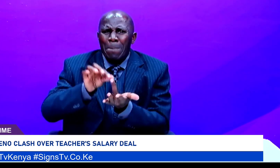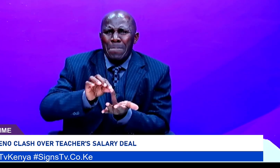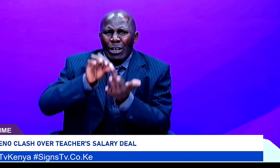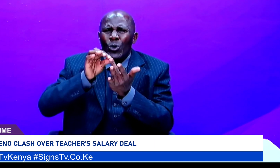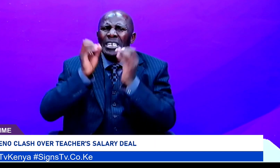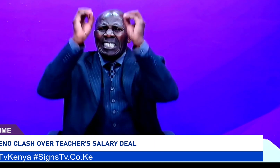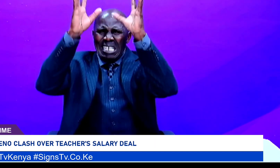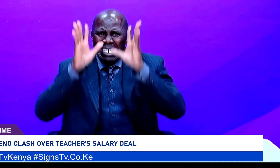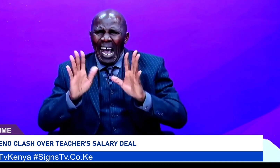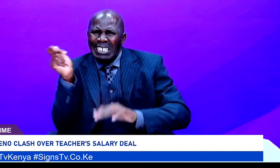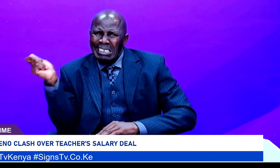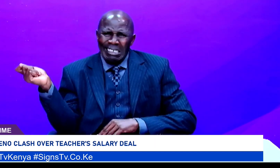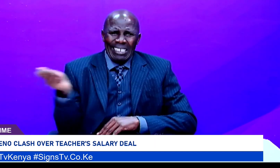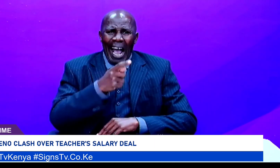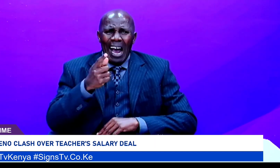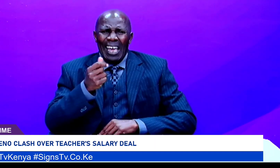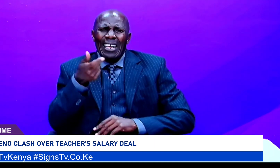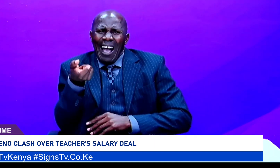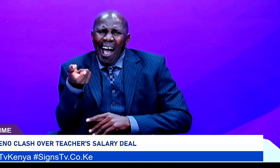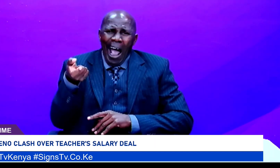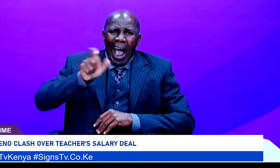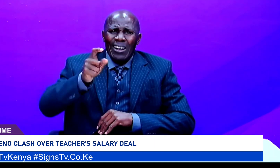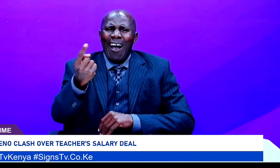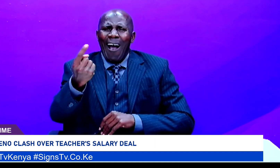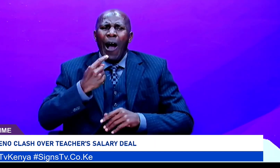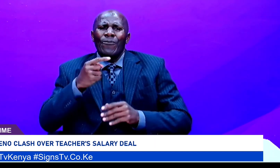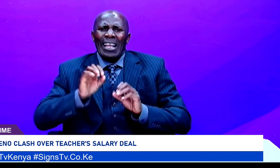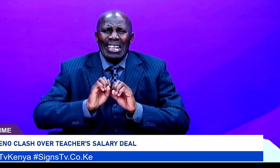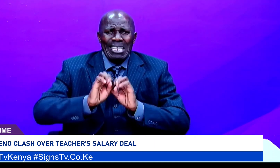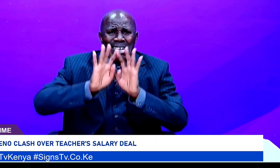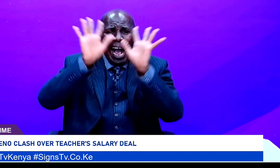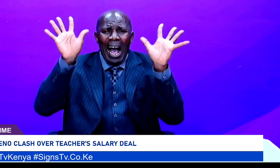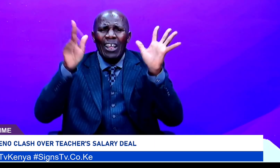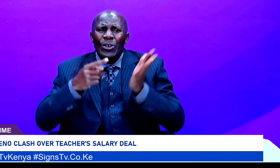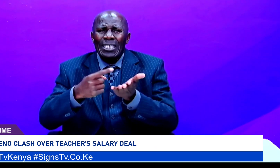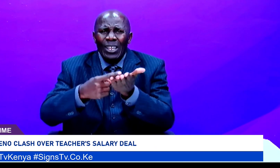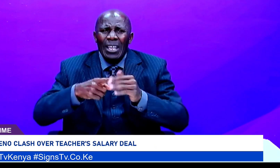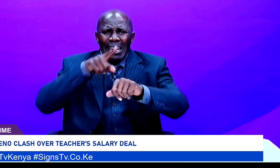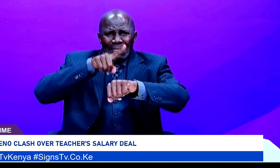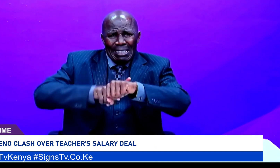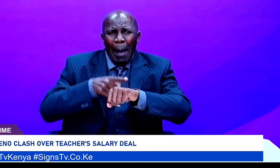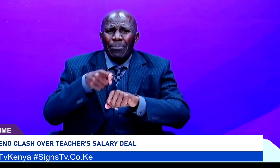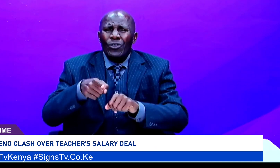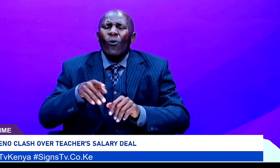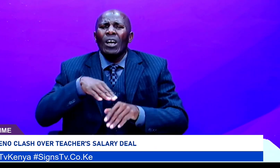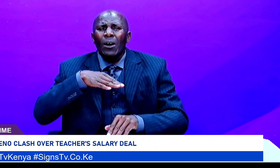salary increment, came to light during the funeral of the mother of NATS Bondo branch